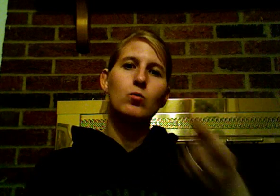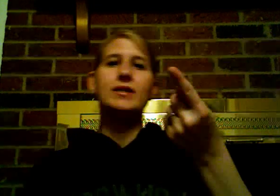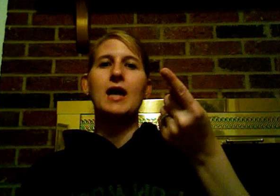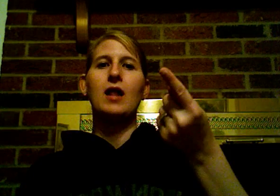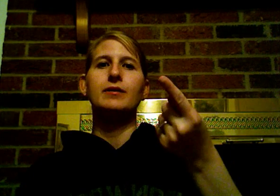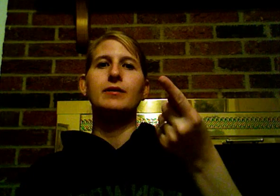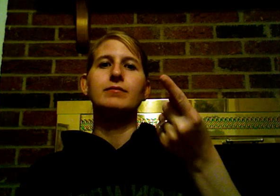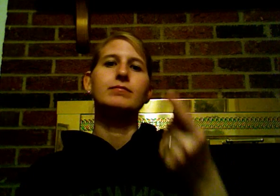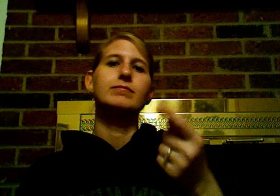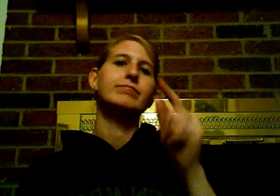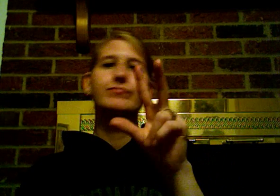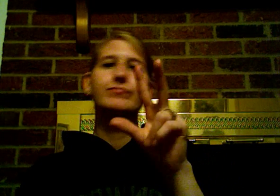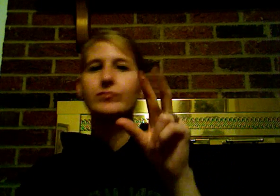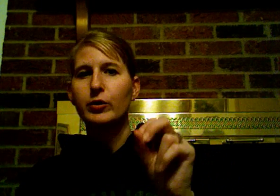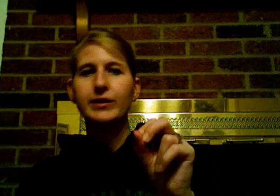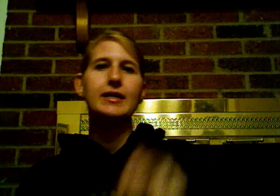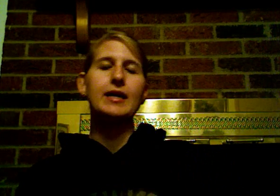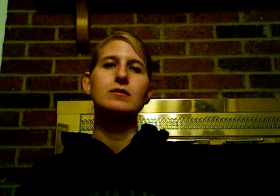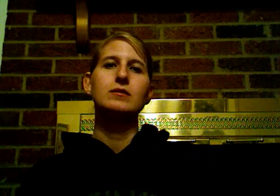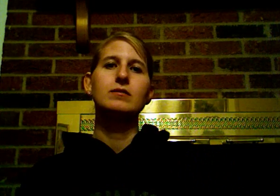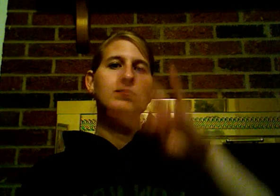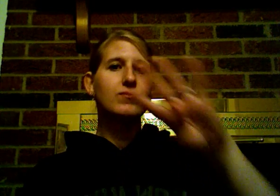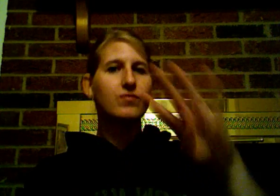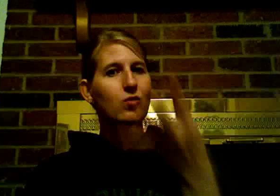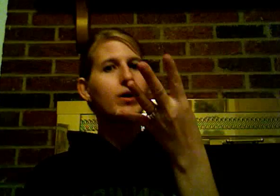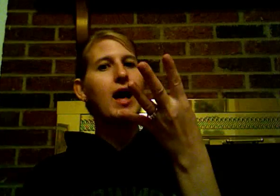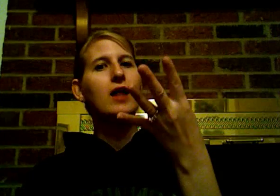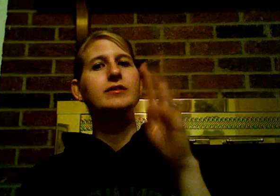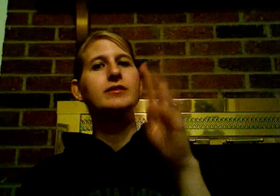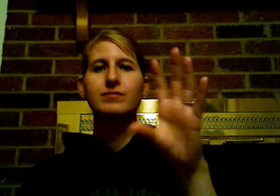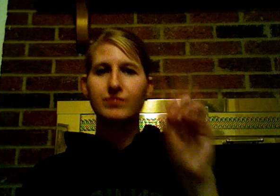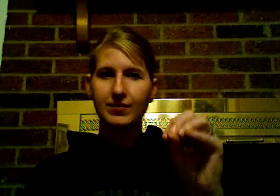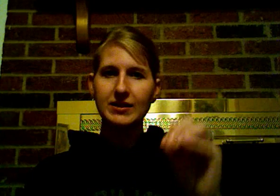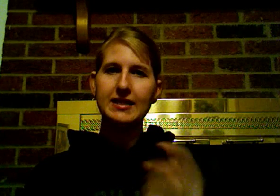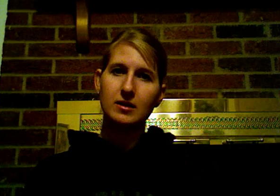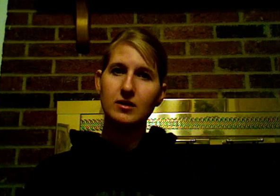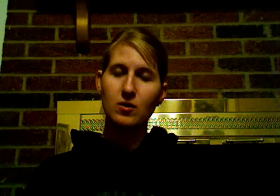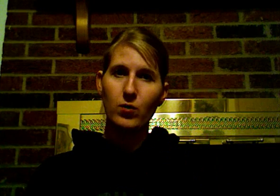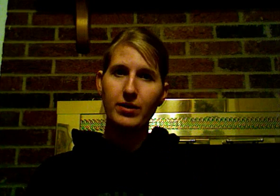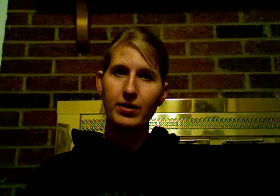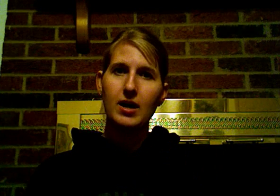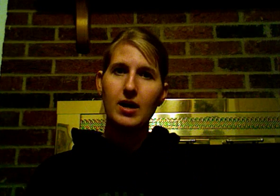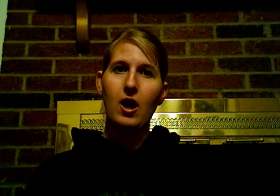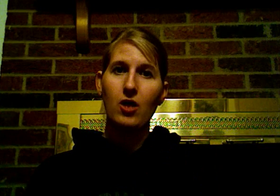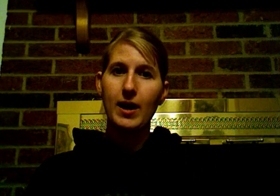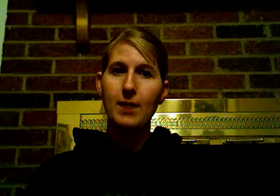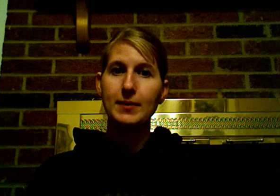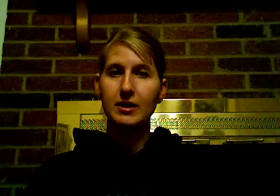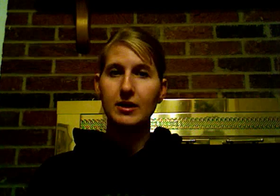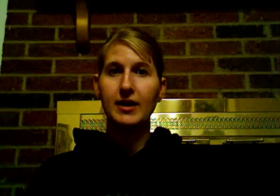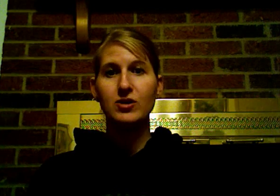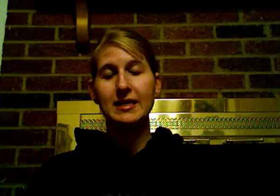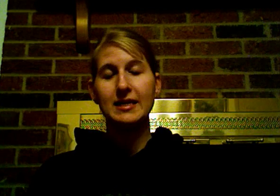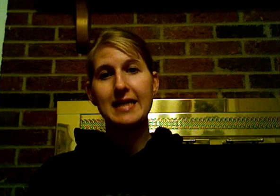$1, 30 cents, $4, 50 cents, and so forth. All the way up until, again, you get to